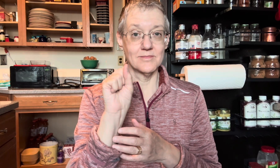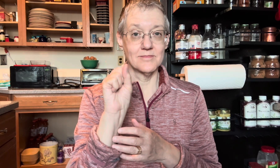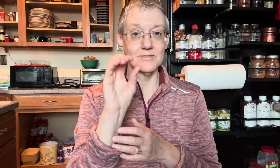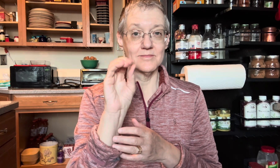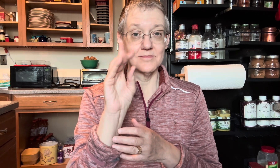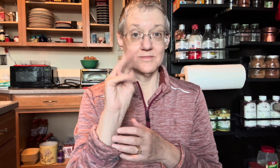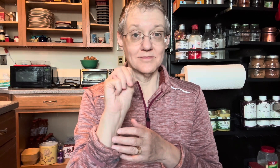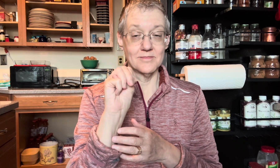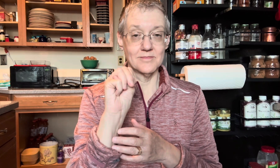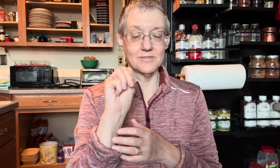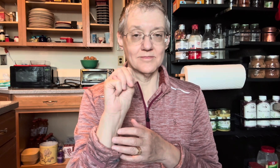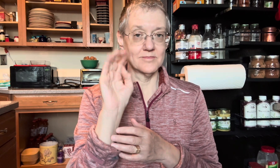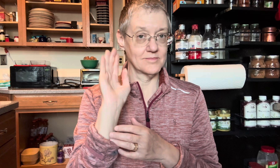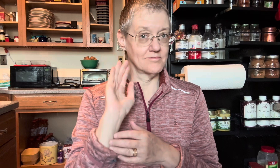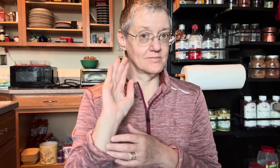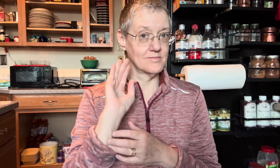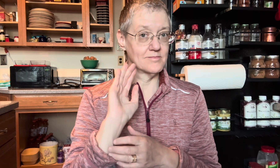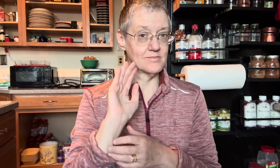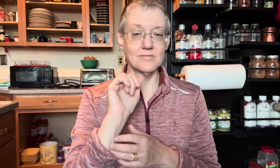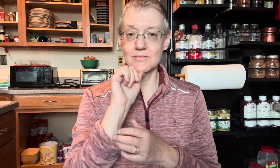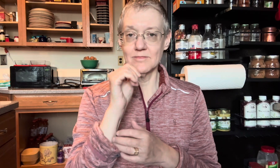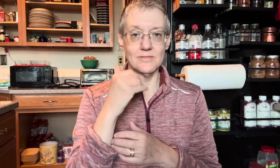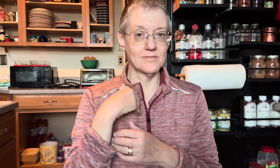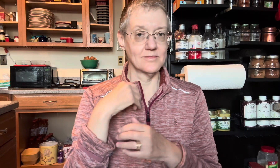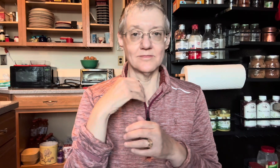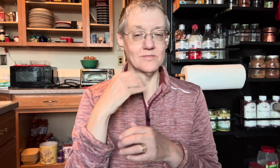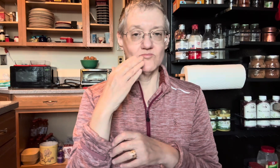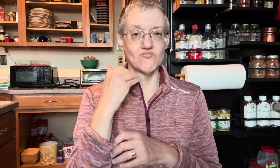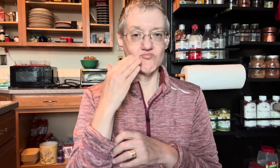sugar in it. At least it used to not to. And I bought that for years.